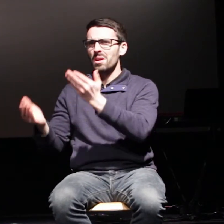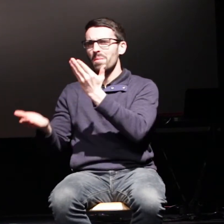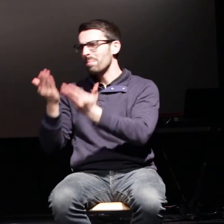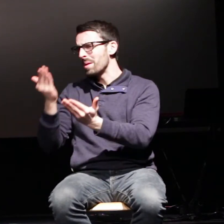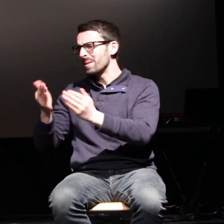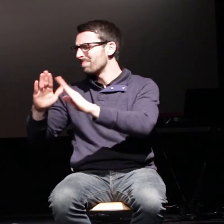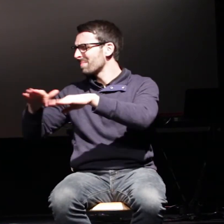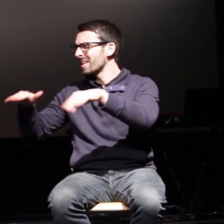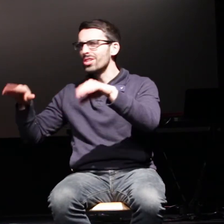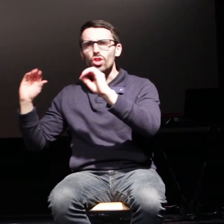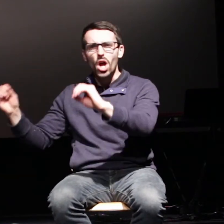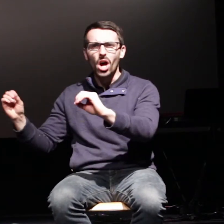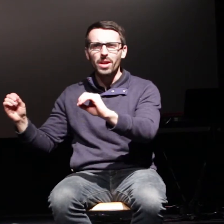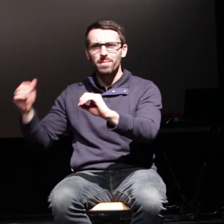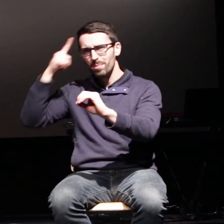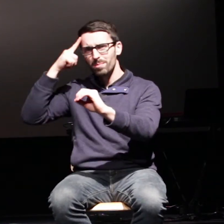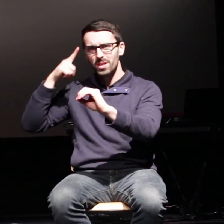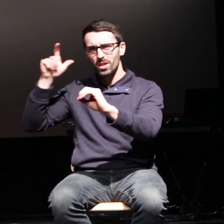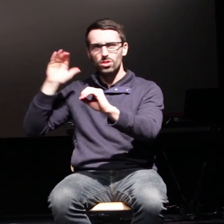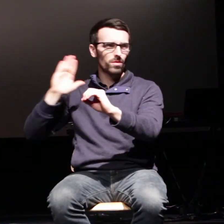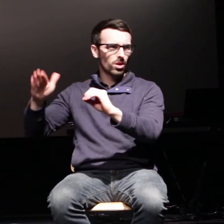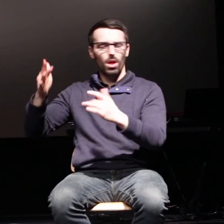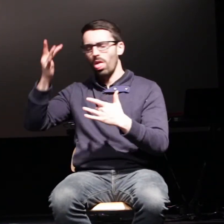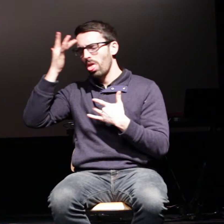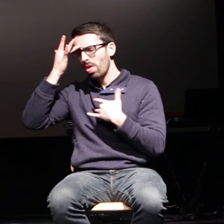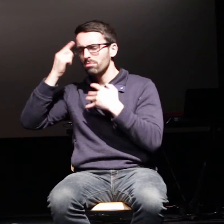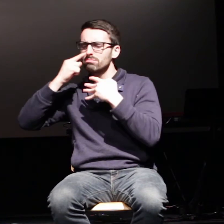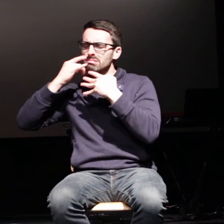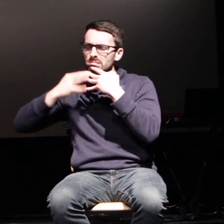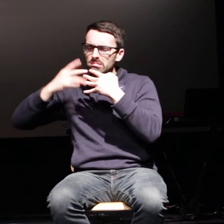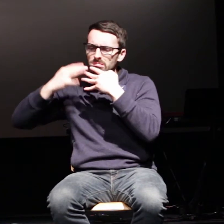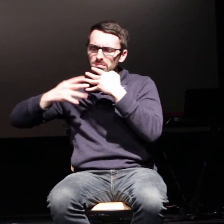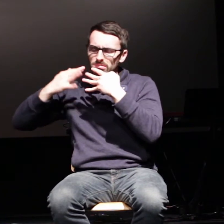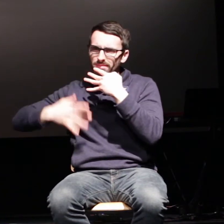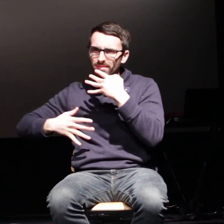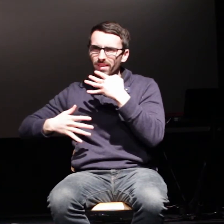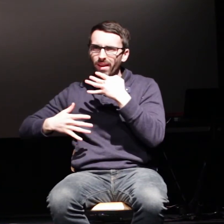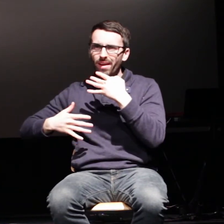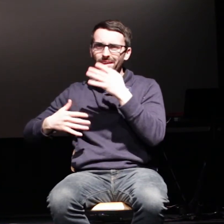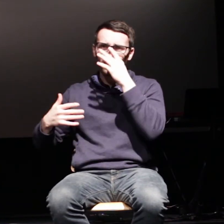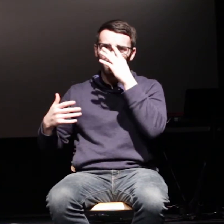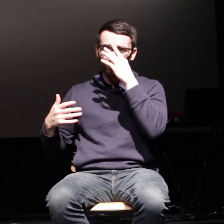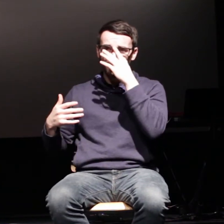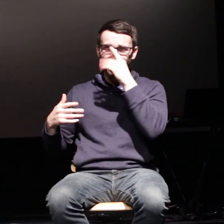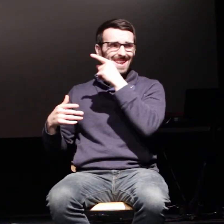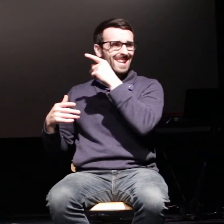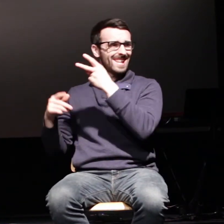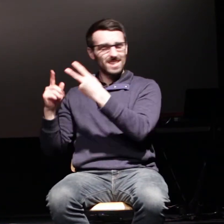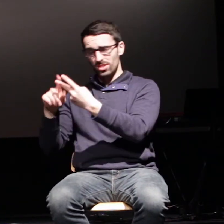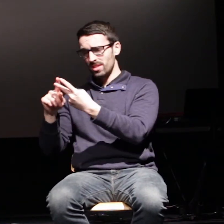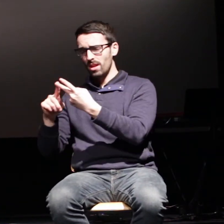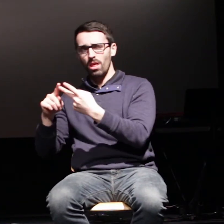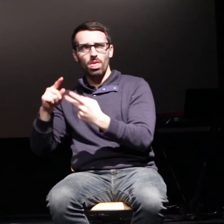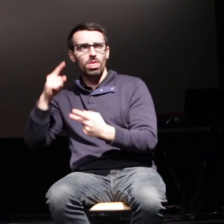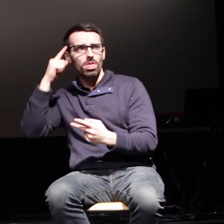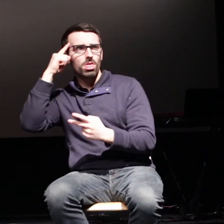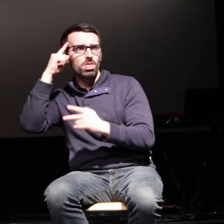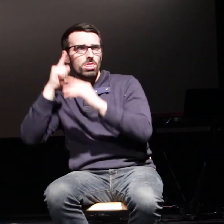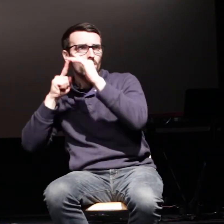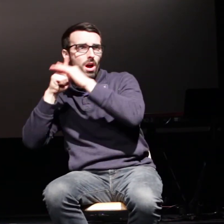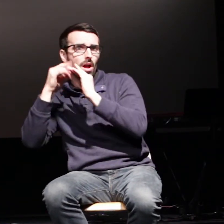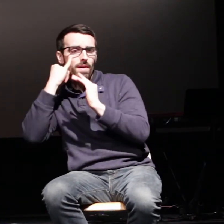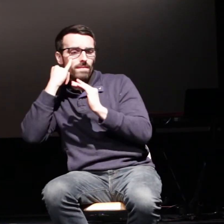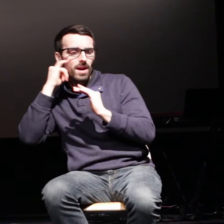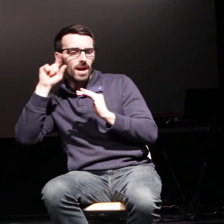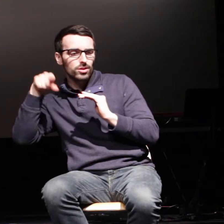kids because of the condition she's been suffering with for 12 years. And she has this thought, if I just sneak up